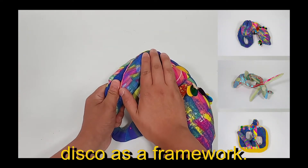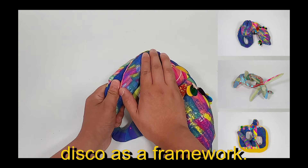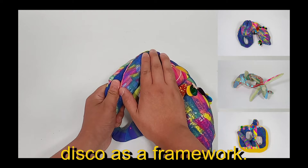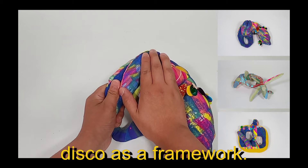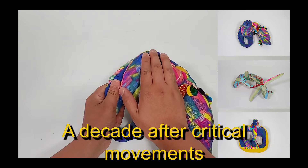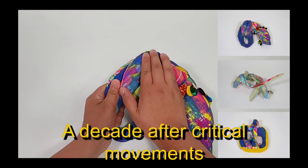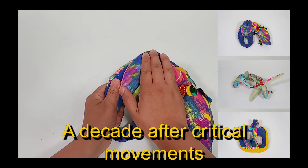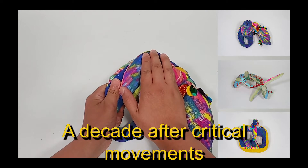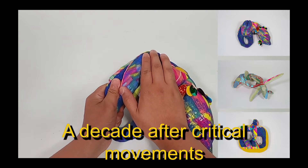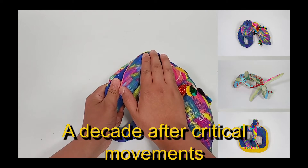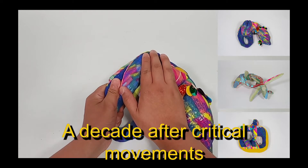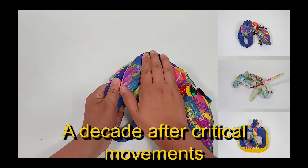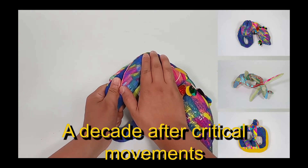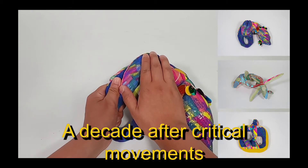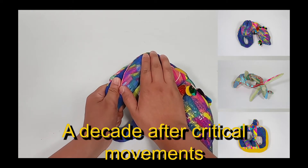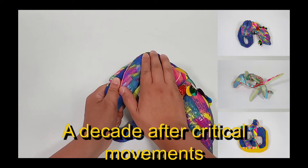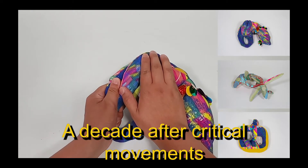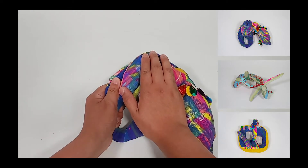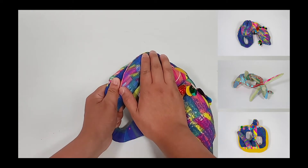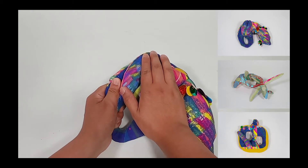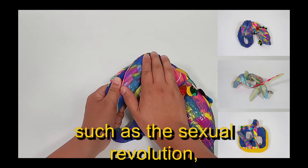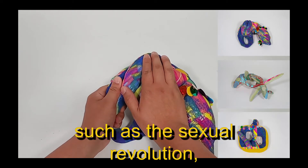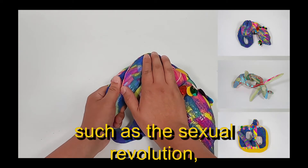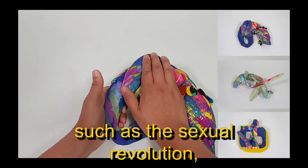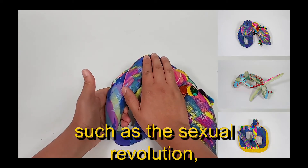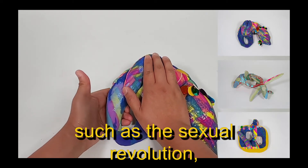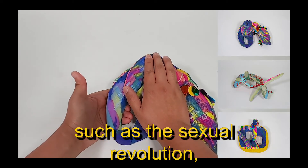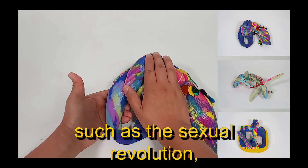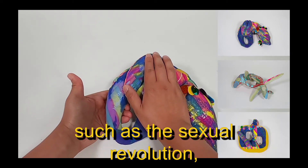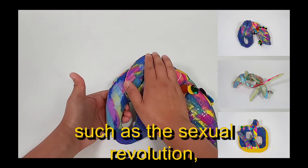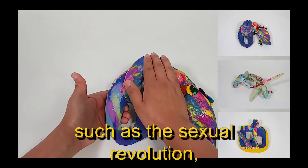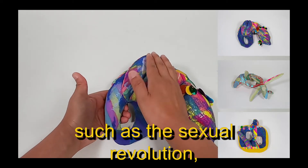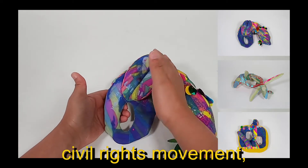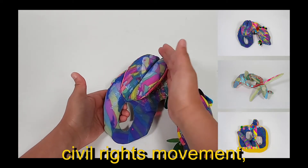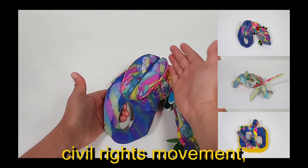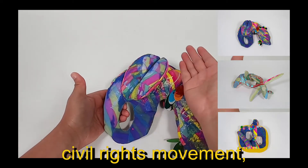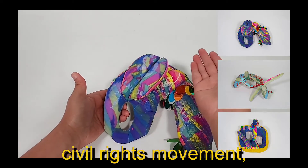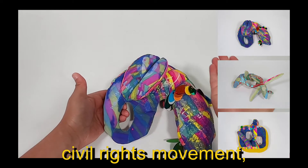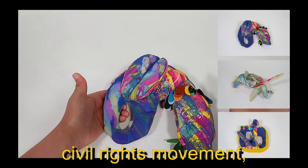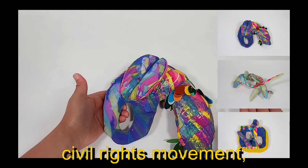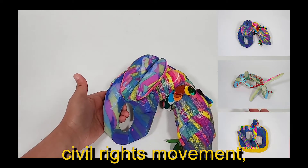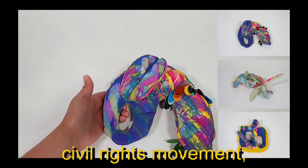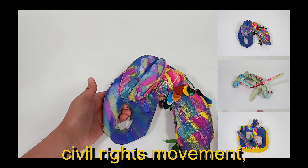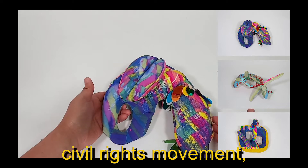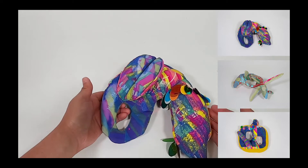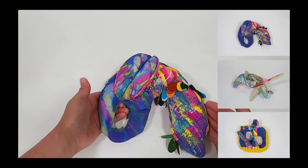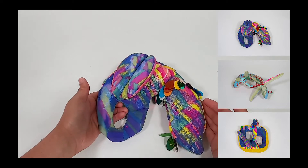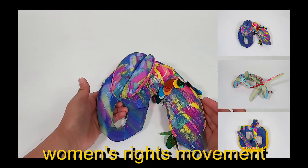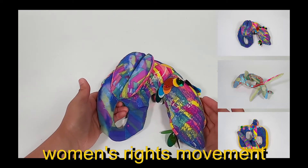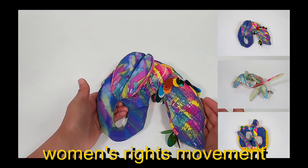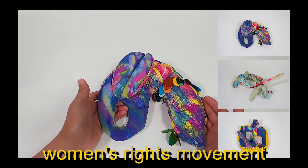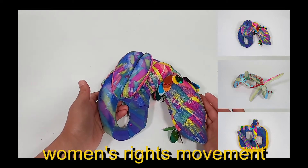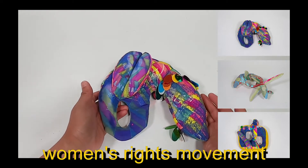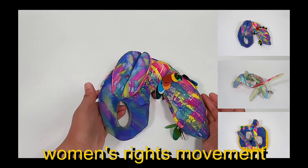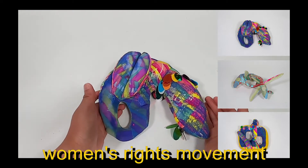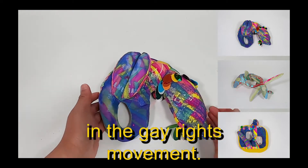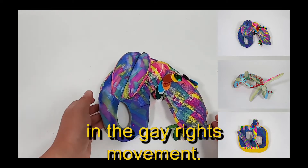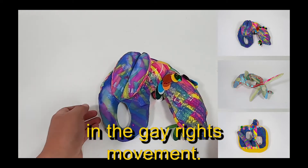decade after critical movements such as the sexual revolution, civil rights movement, women's rights movement, and the gay